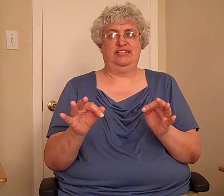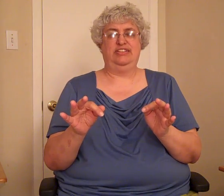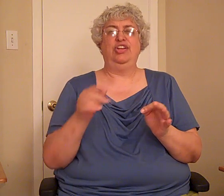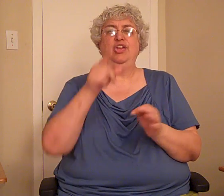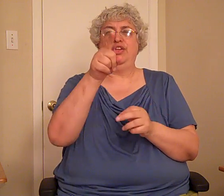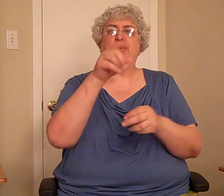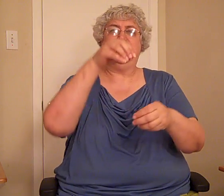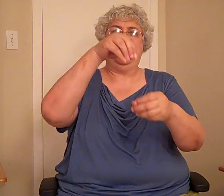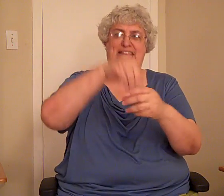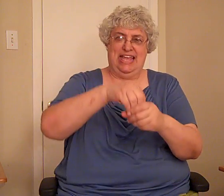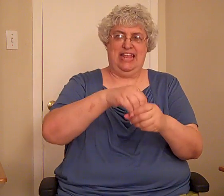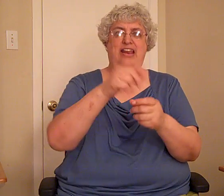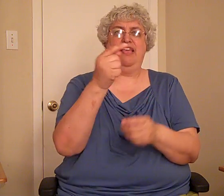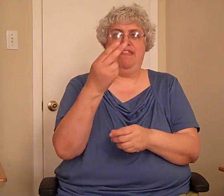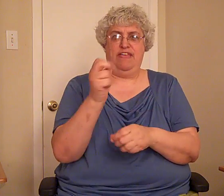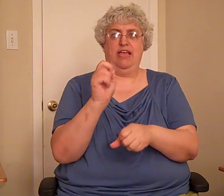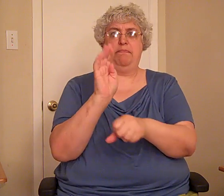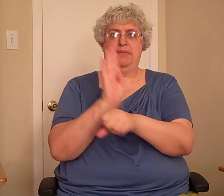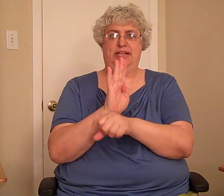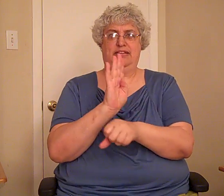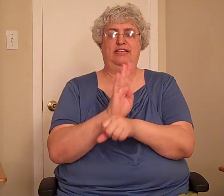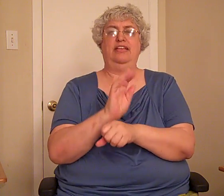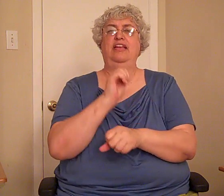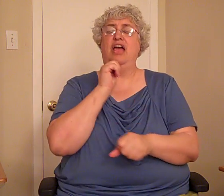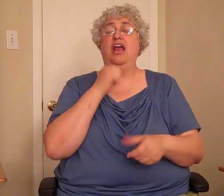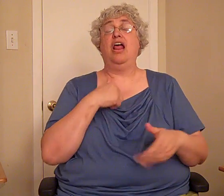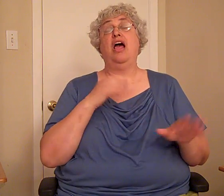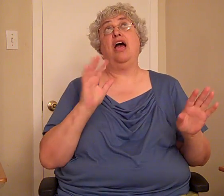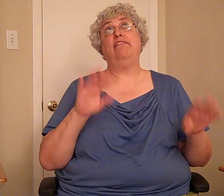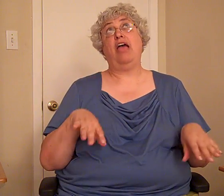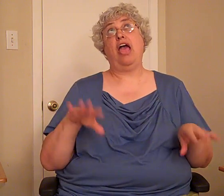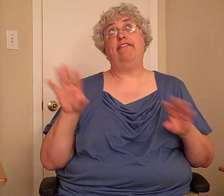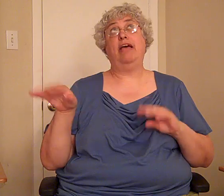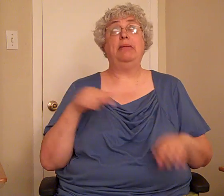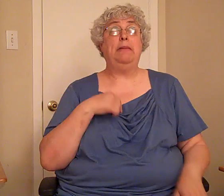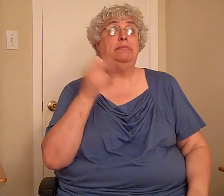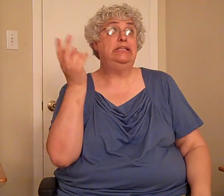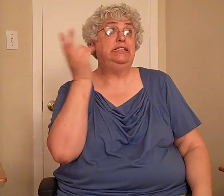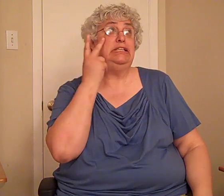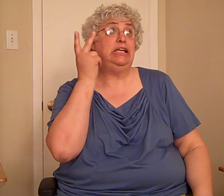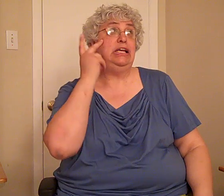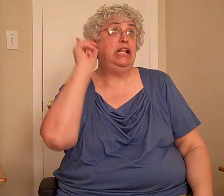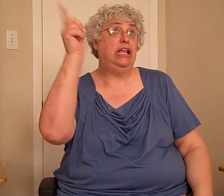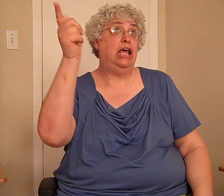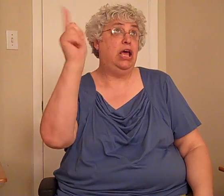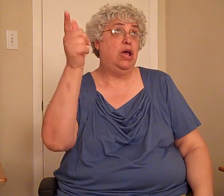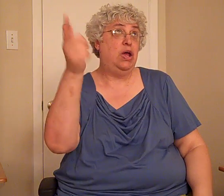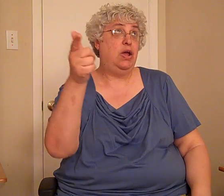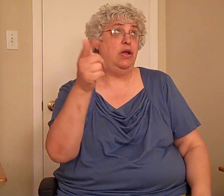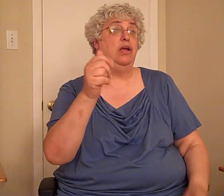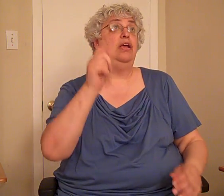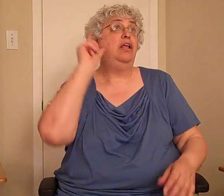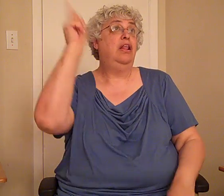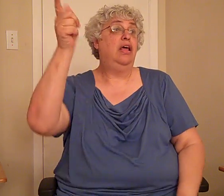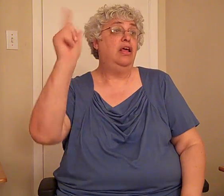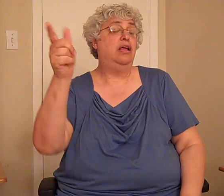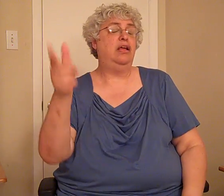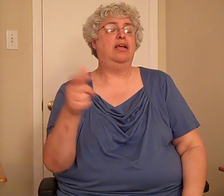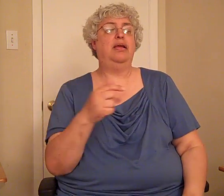in the business. That this is not okay. Gonna give it a shot. And it's like if you came to me, and I can't tell you how many people that